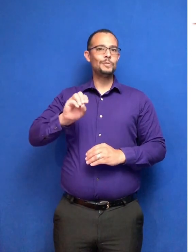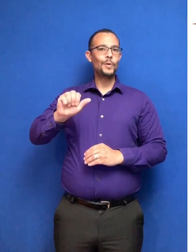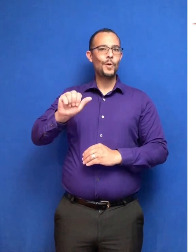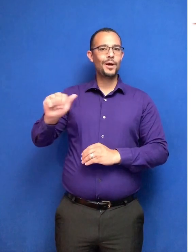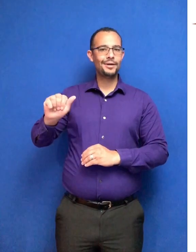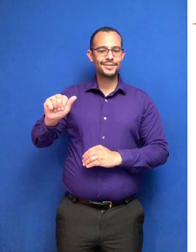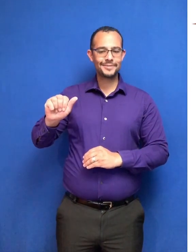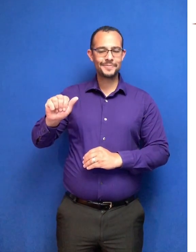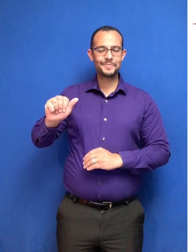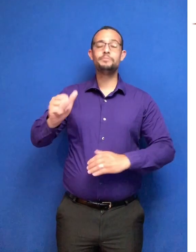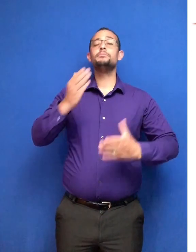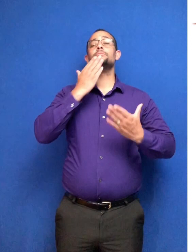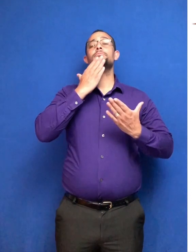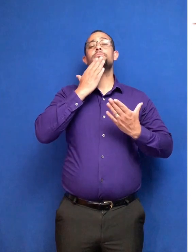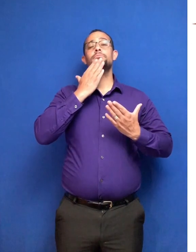and NOAA.